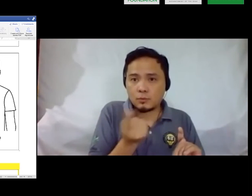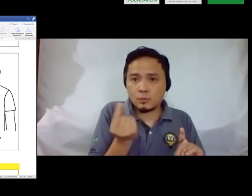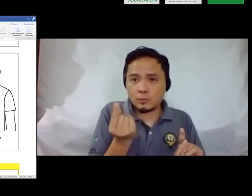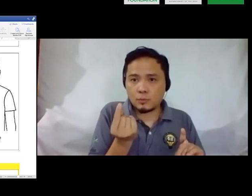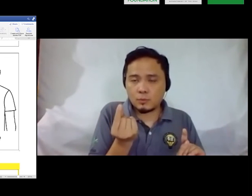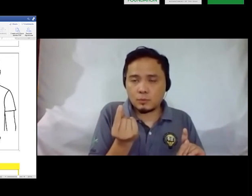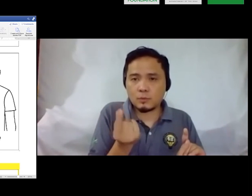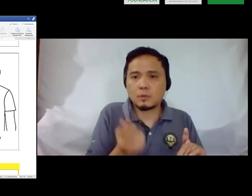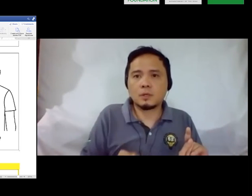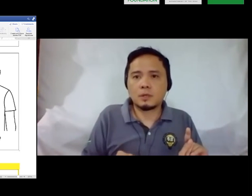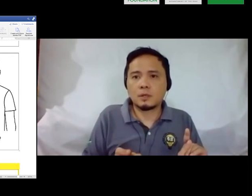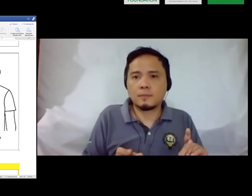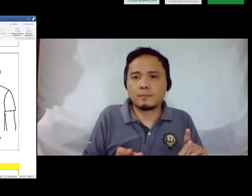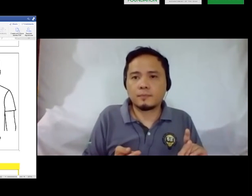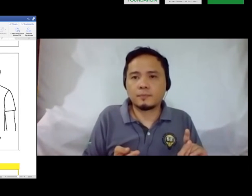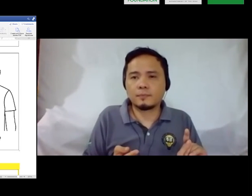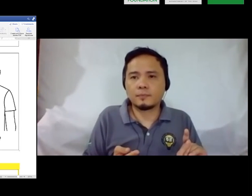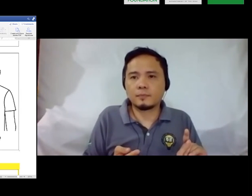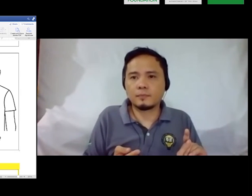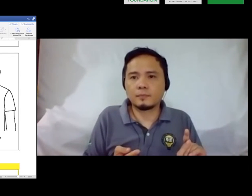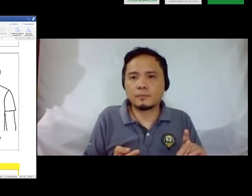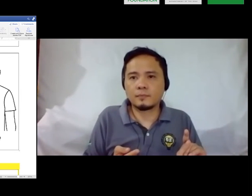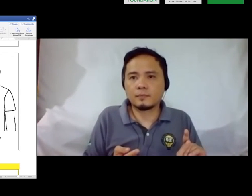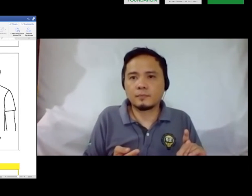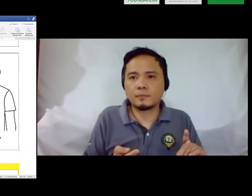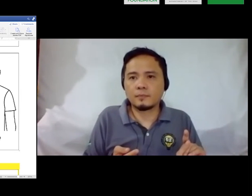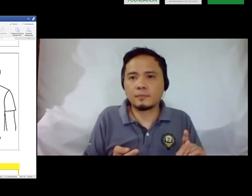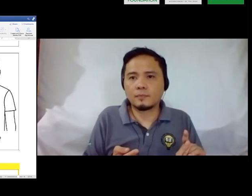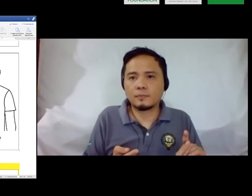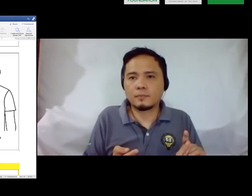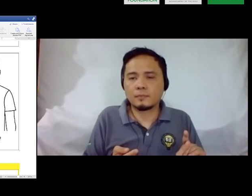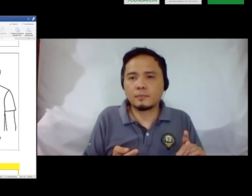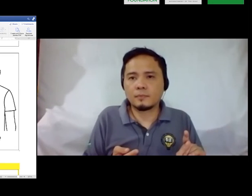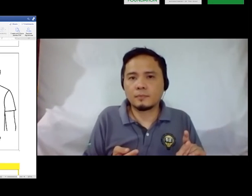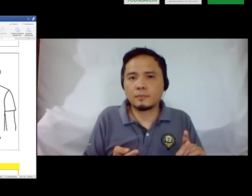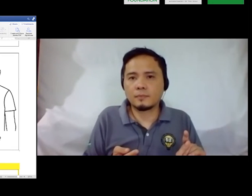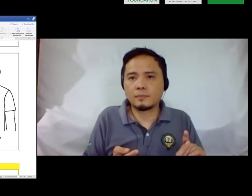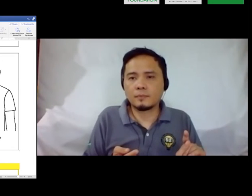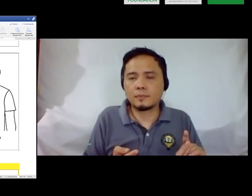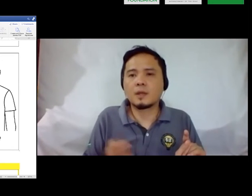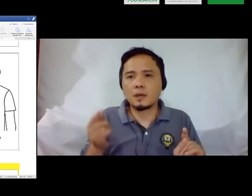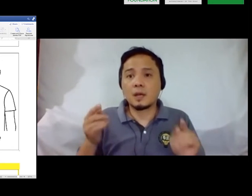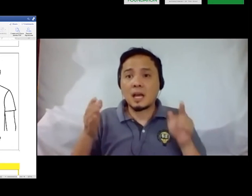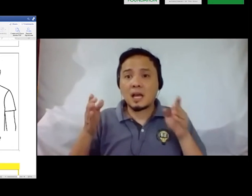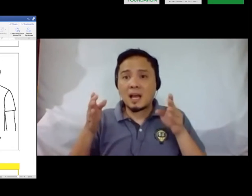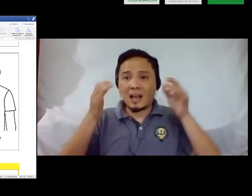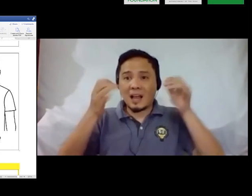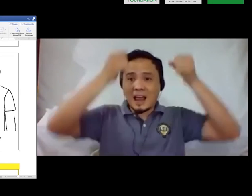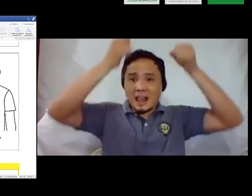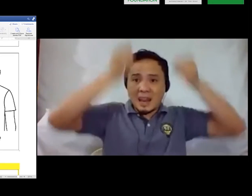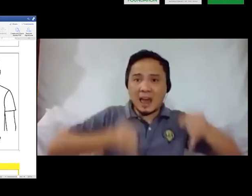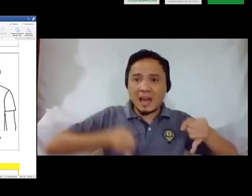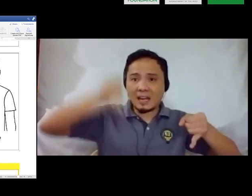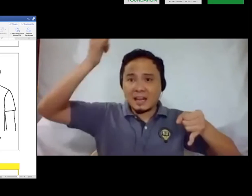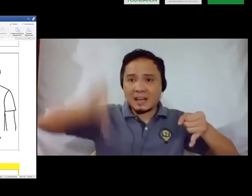is we used dot, dot, dot, or dash, dash, dash, dash, dash instead of straight lines for